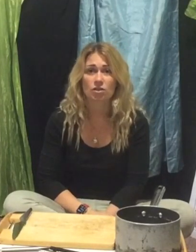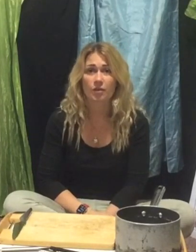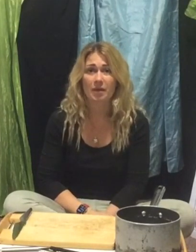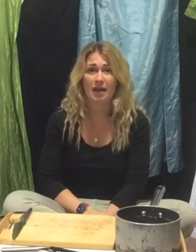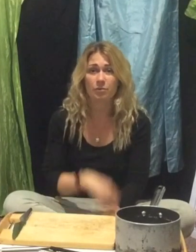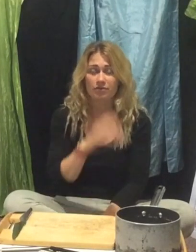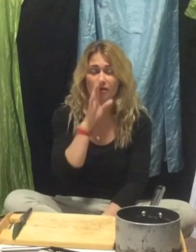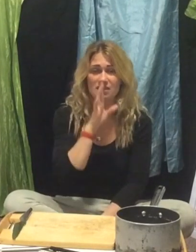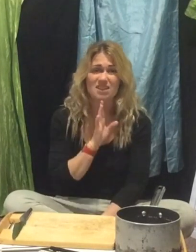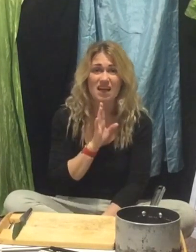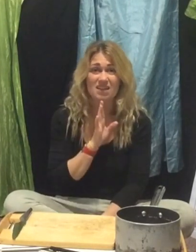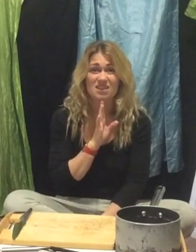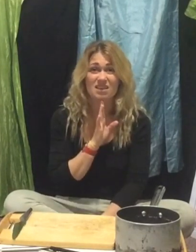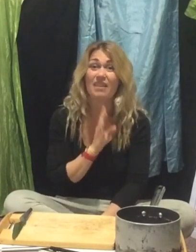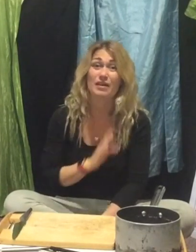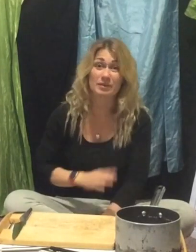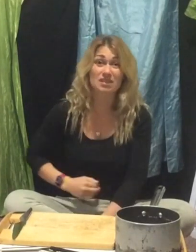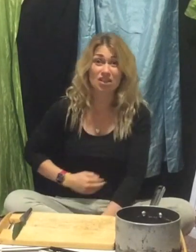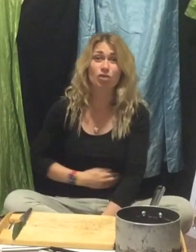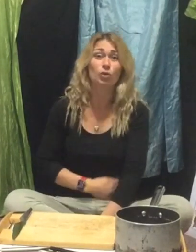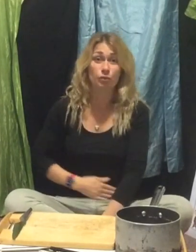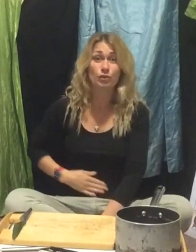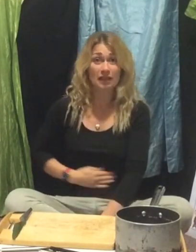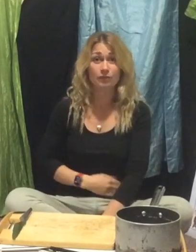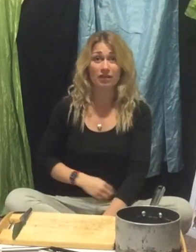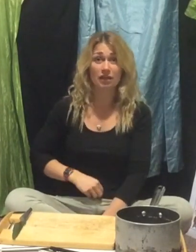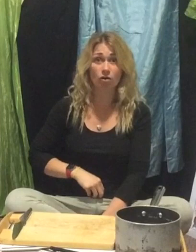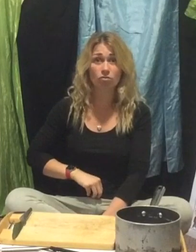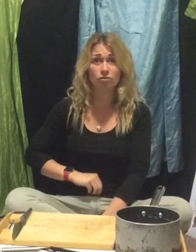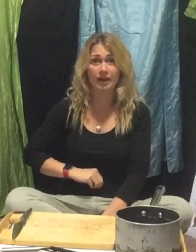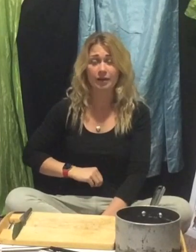the men were very sad and they were still really, really hungry.